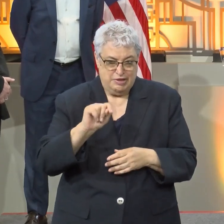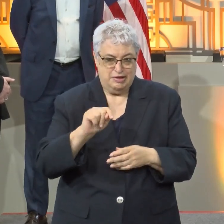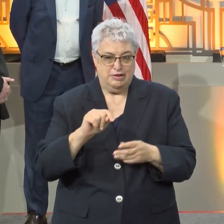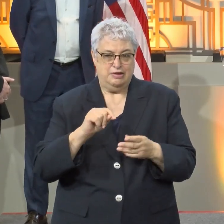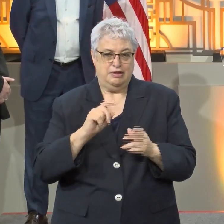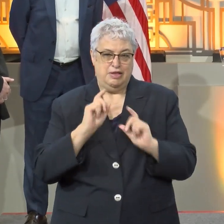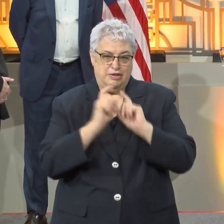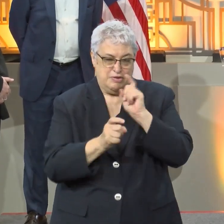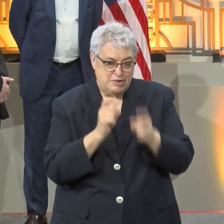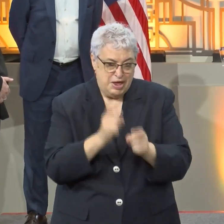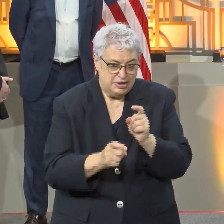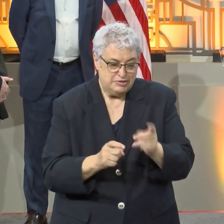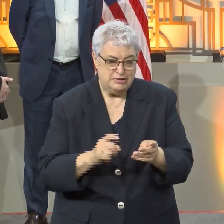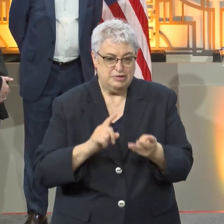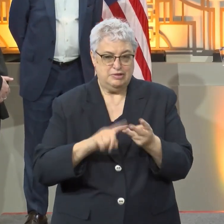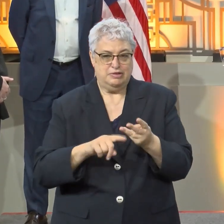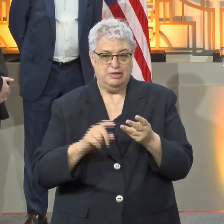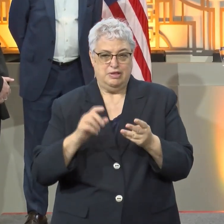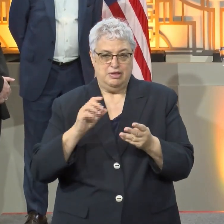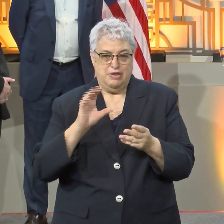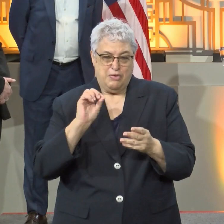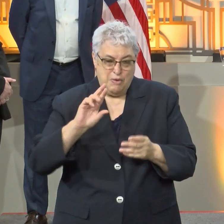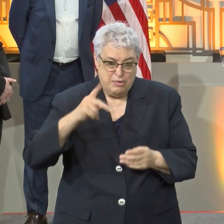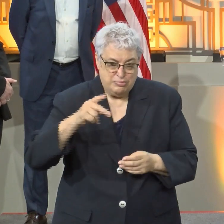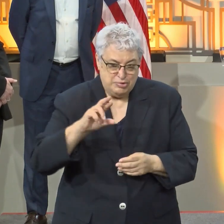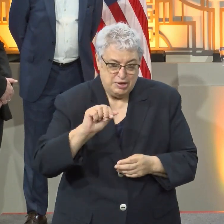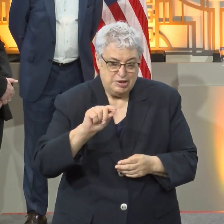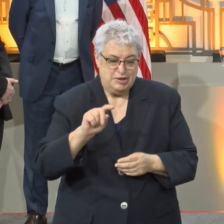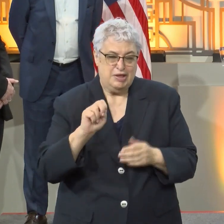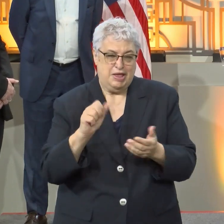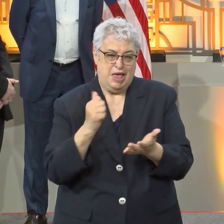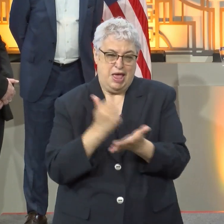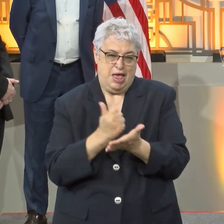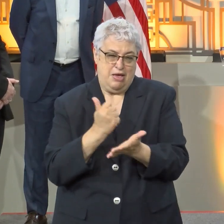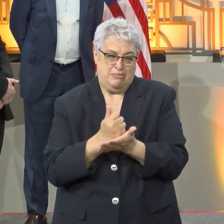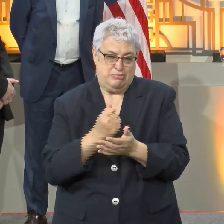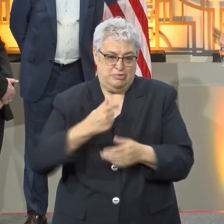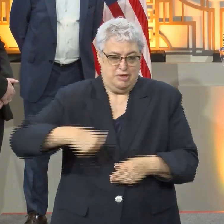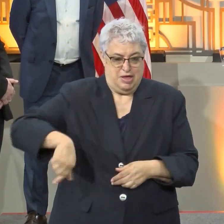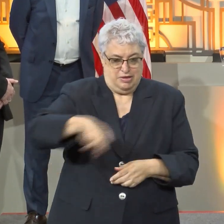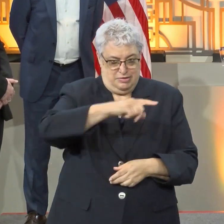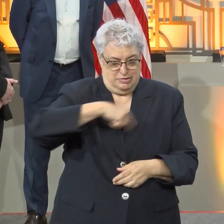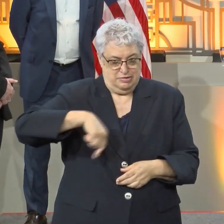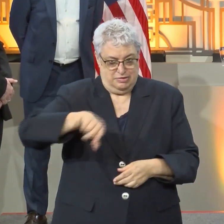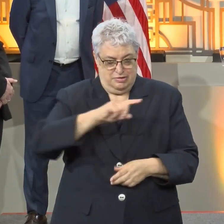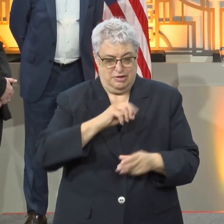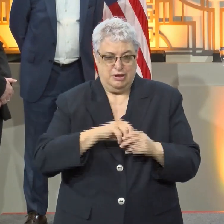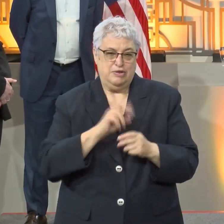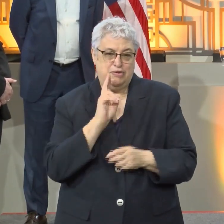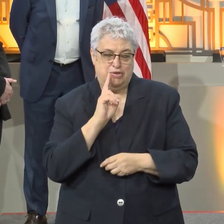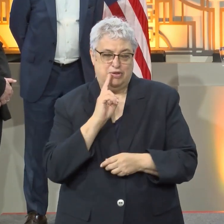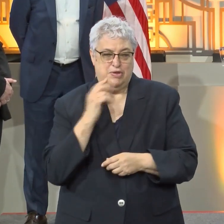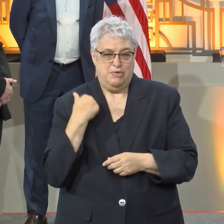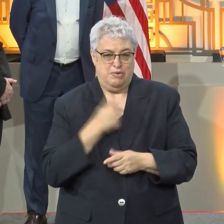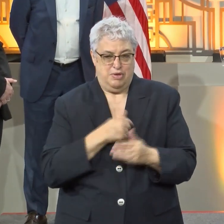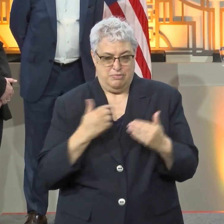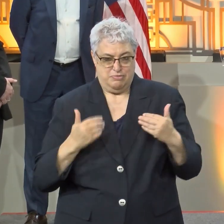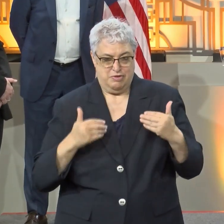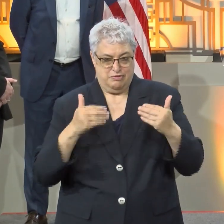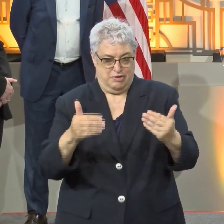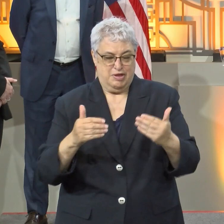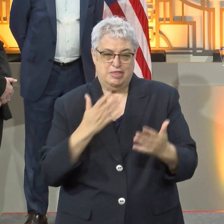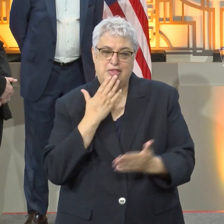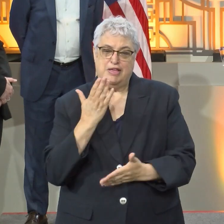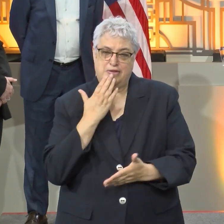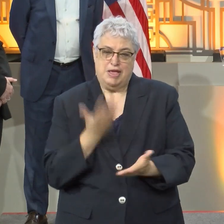to make sure Houstonians, our very resilient Houstonians, can stay in place. So thank you again for us moving forward, and we will